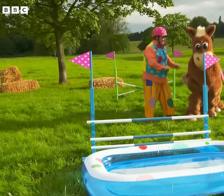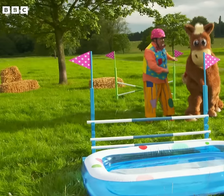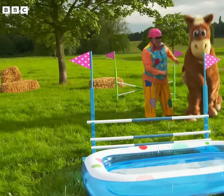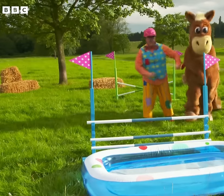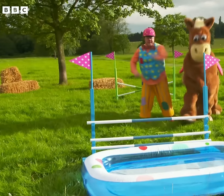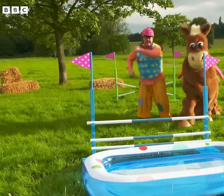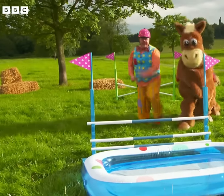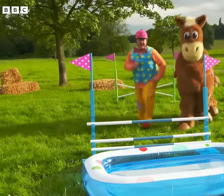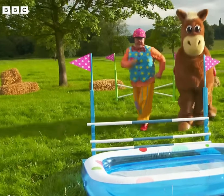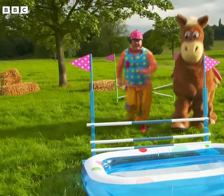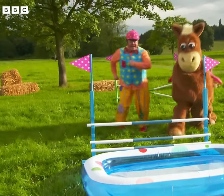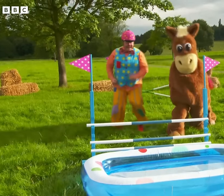Go, Spotty!